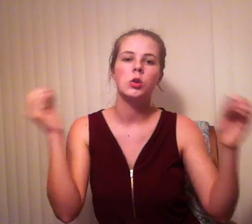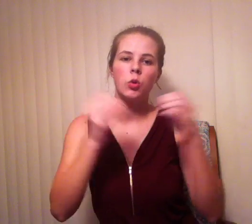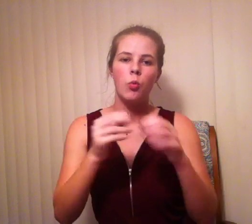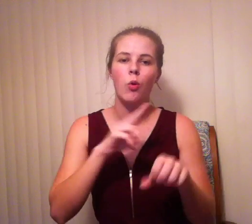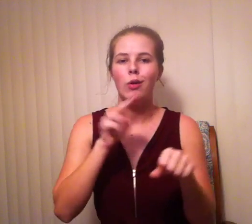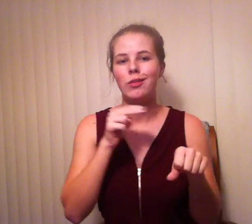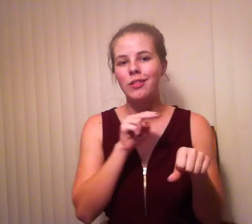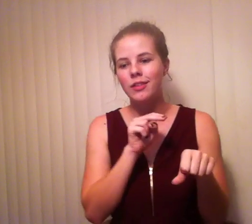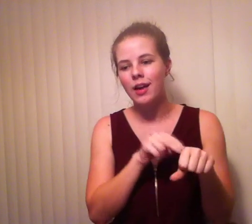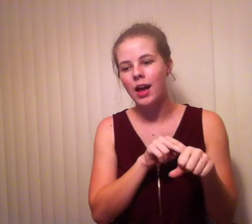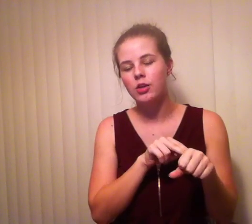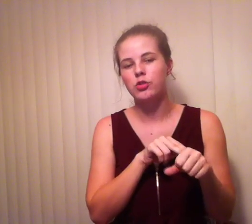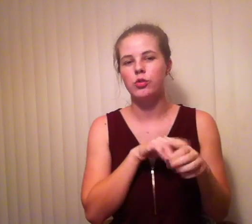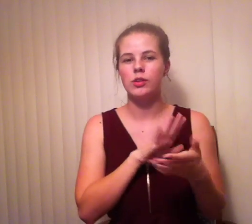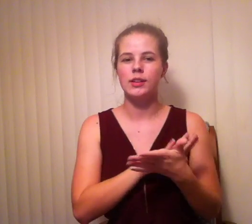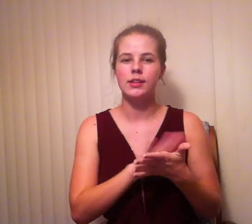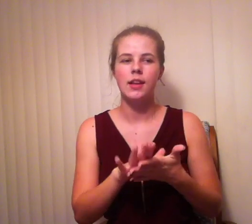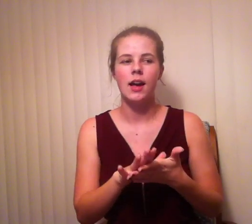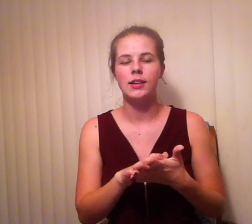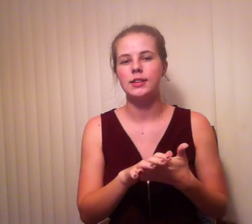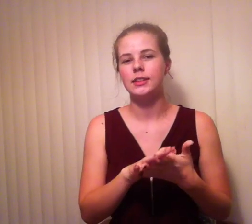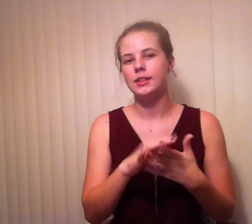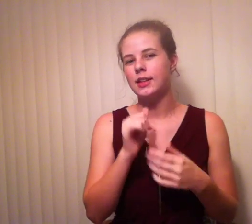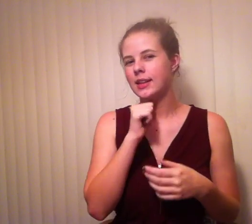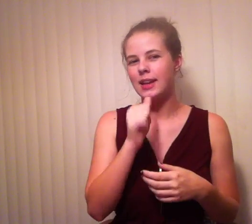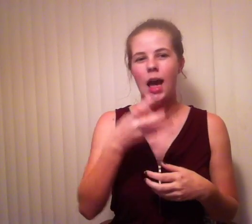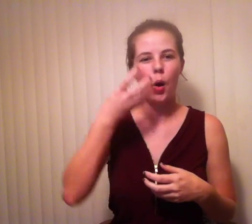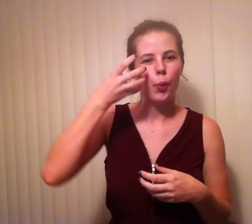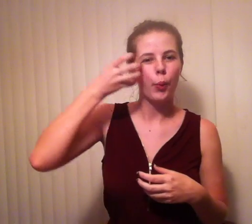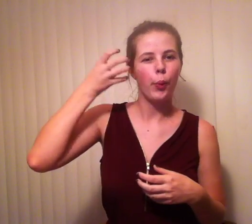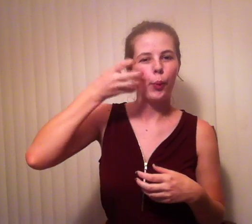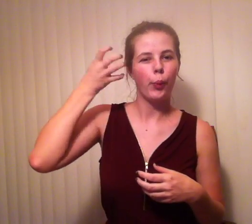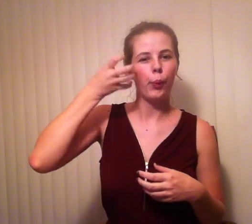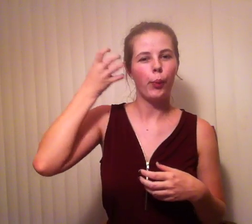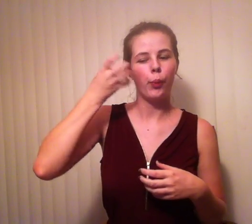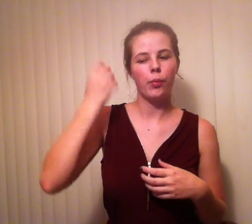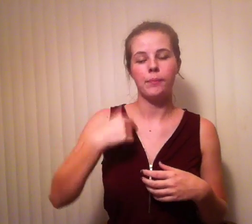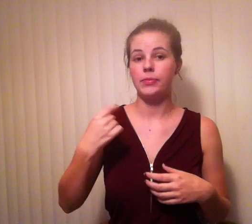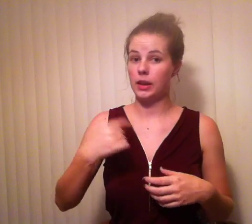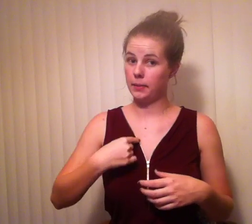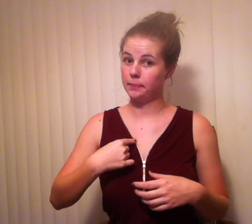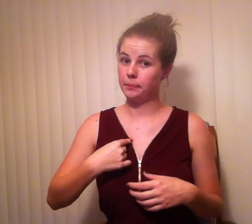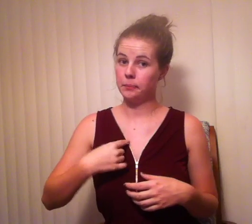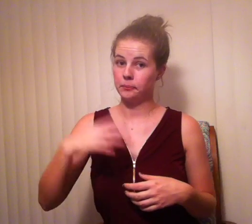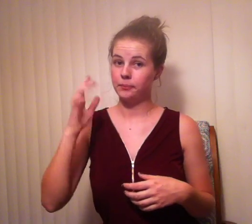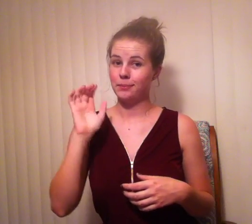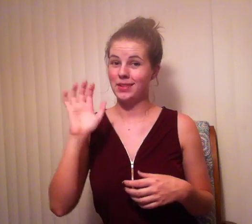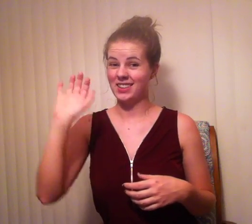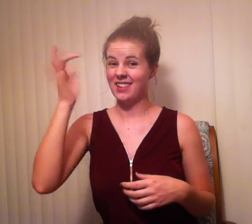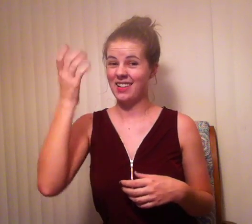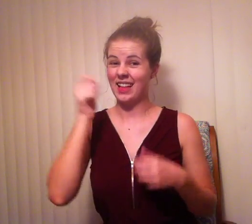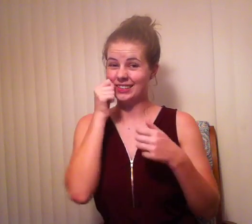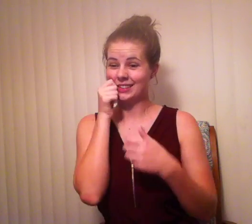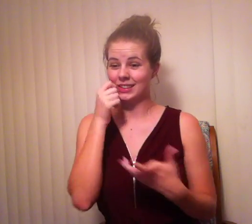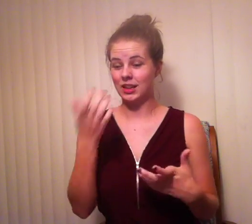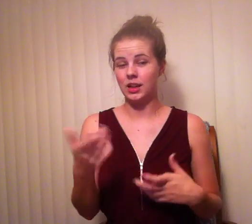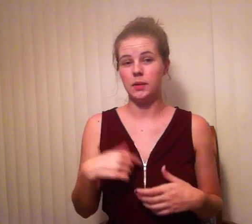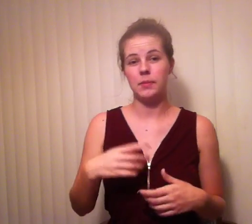and flushed. It doesn't look too streaky on the skin, especially because I'm on the paler side. And I like to blend it back into the hairline and a little bit up into